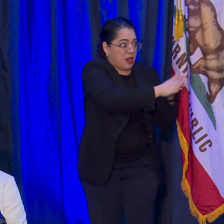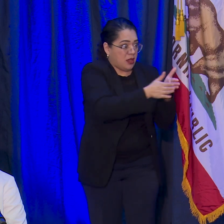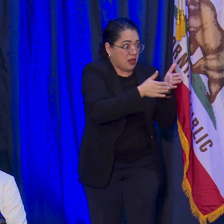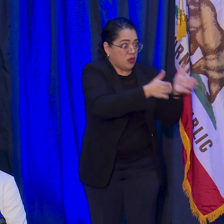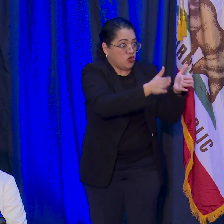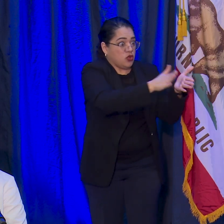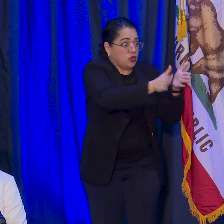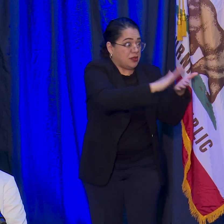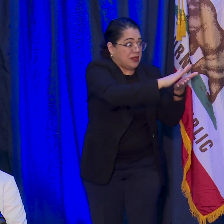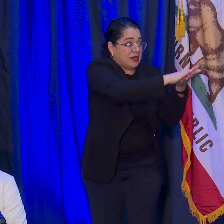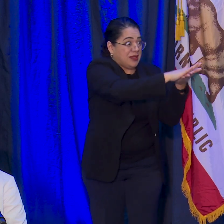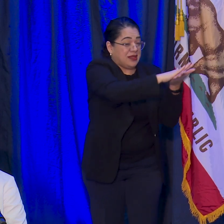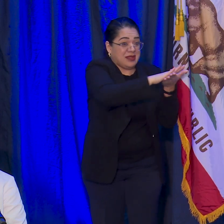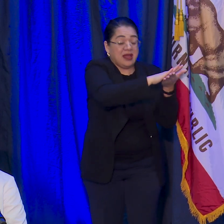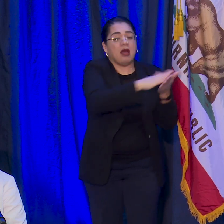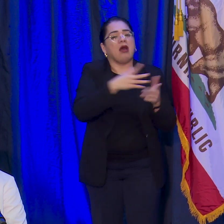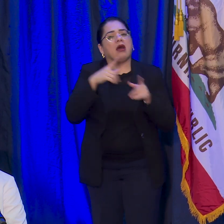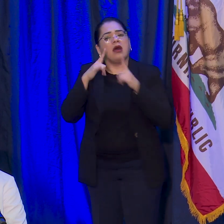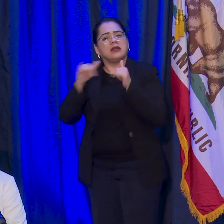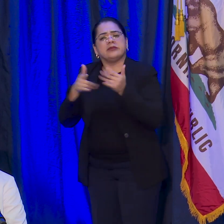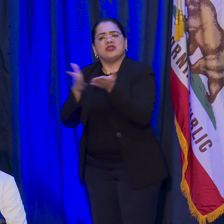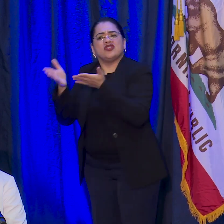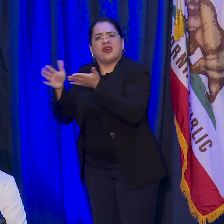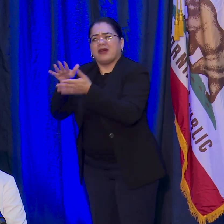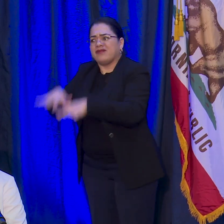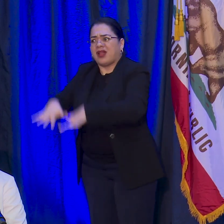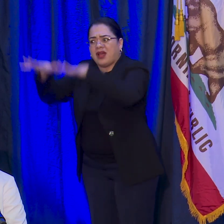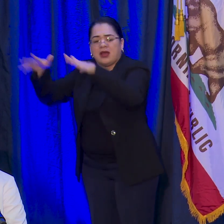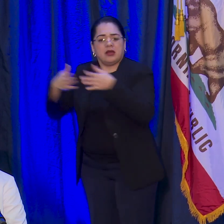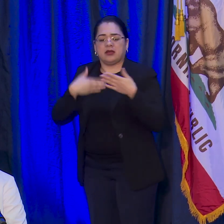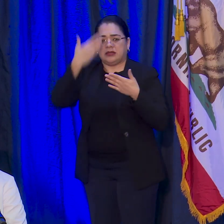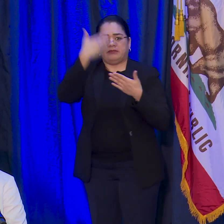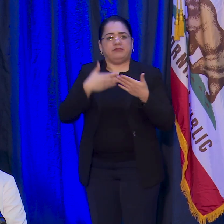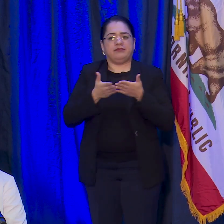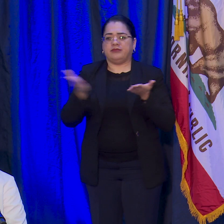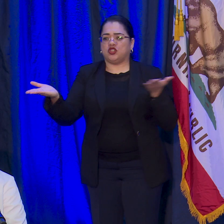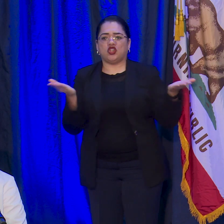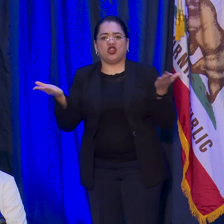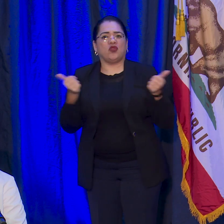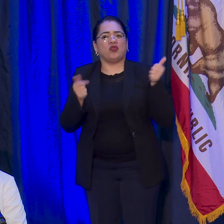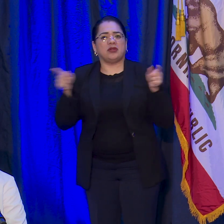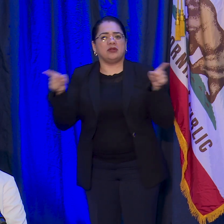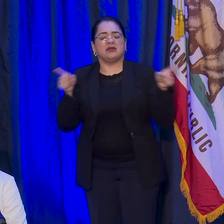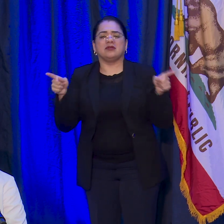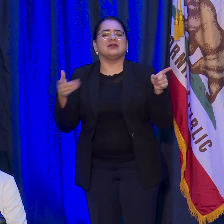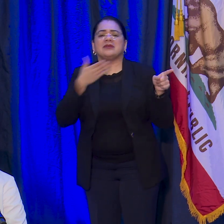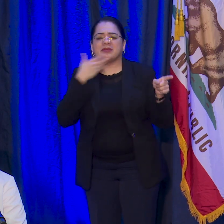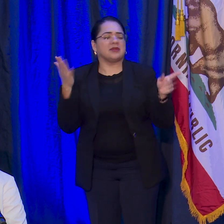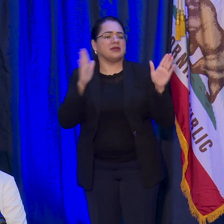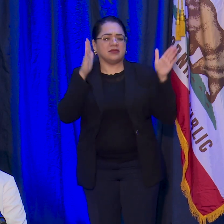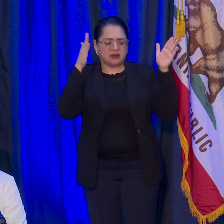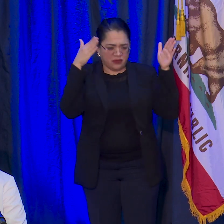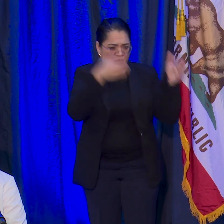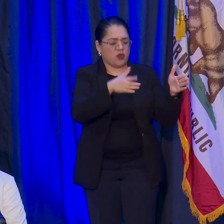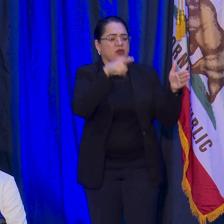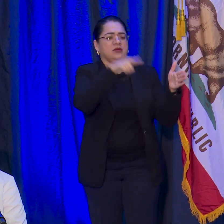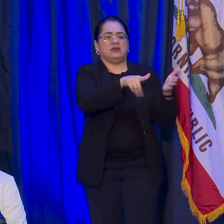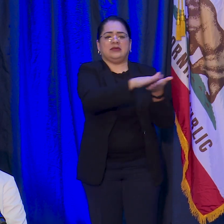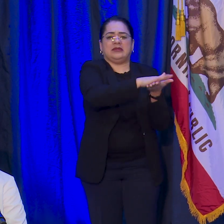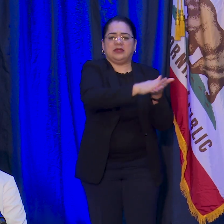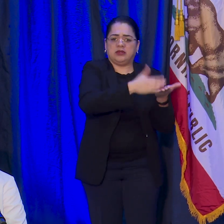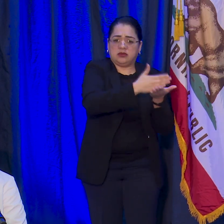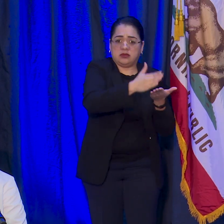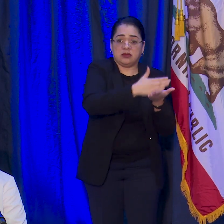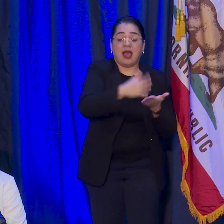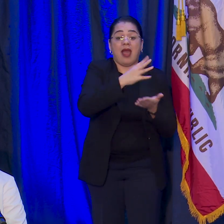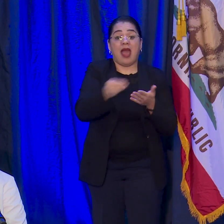flooding large parts of the city. So I repeat, 1 week from today, we will resume enforcement and citations.